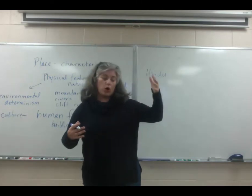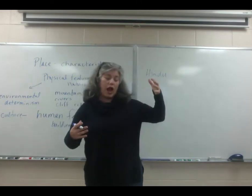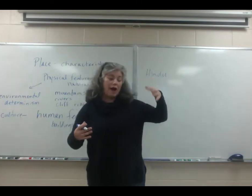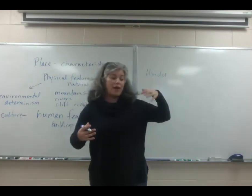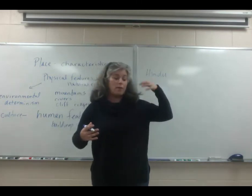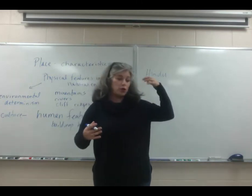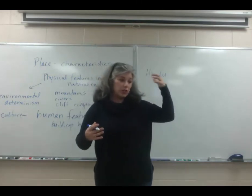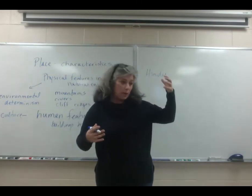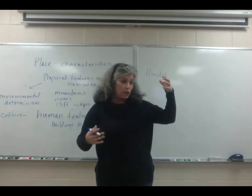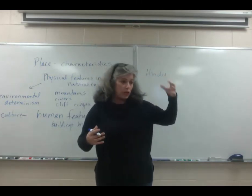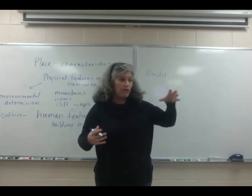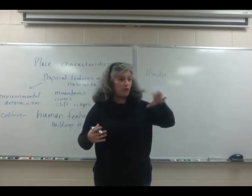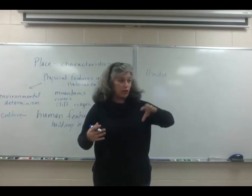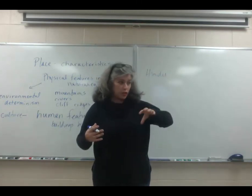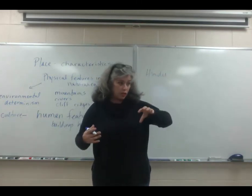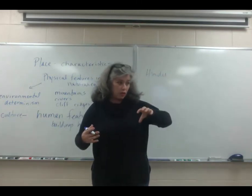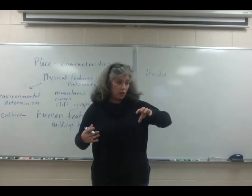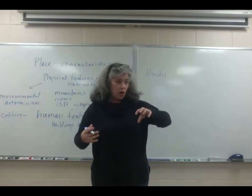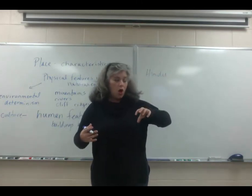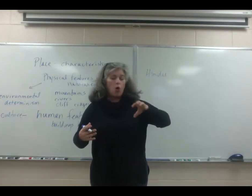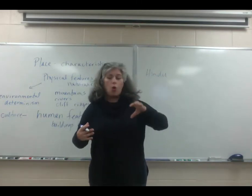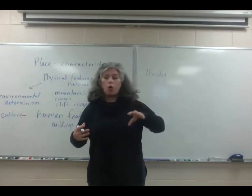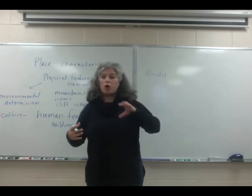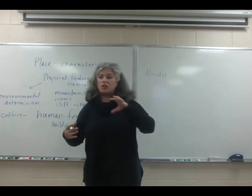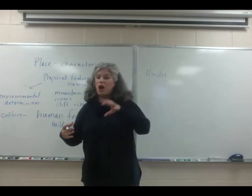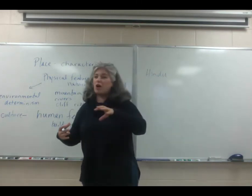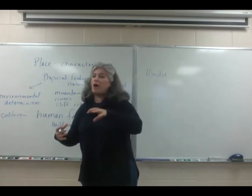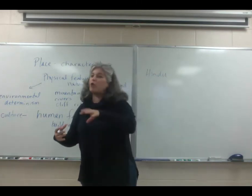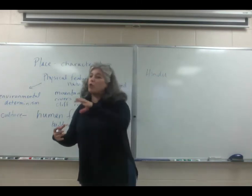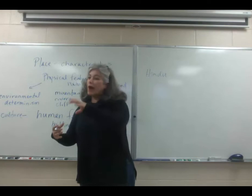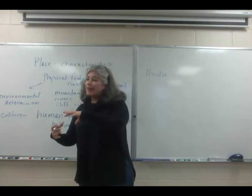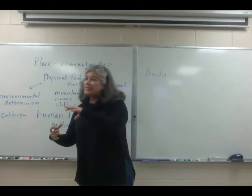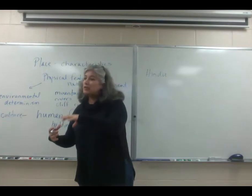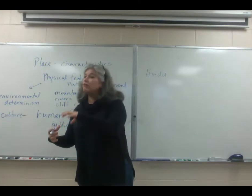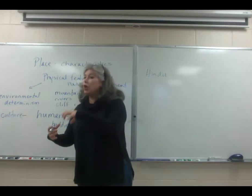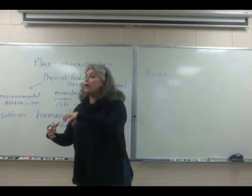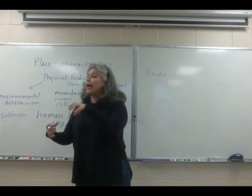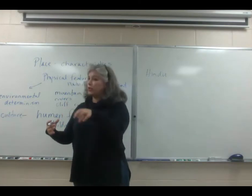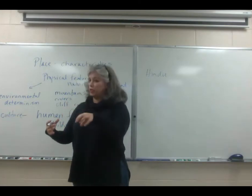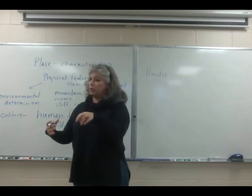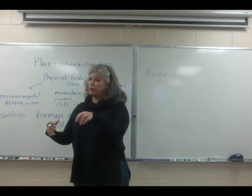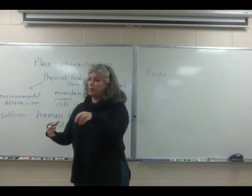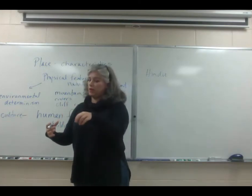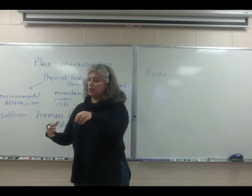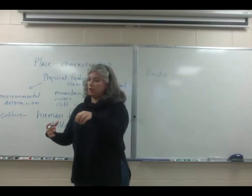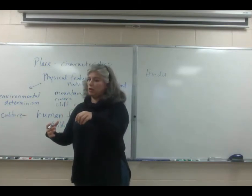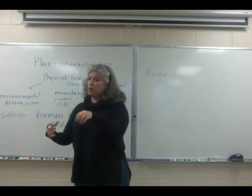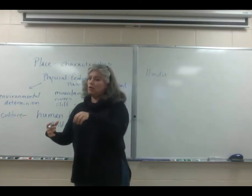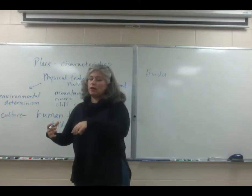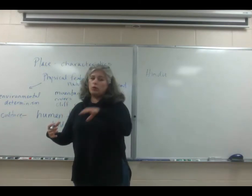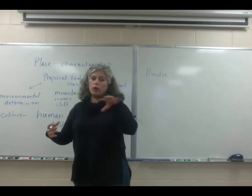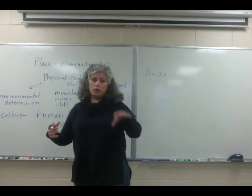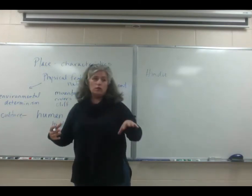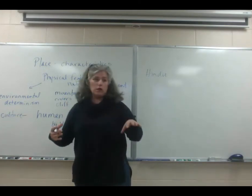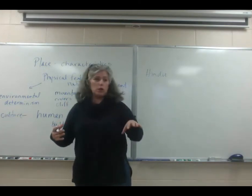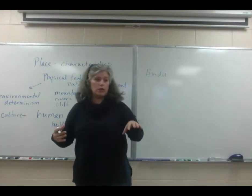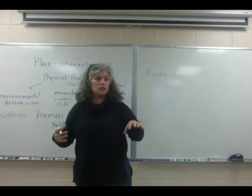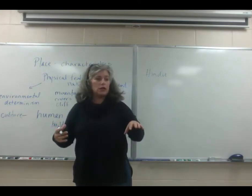have a perception of a region, or talk about relative location of something, like we discussed